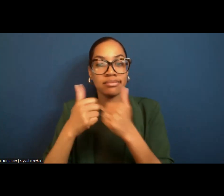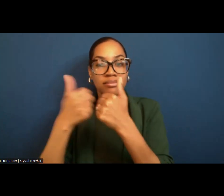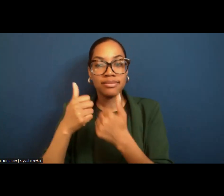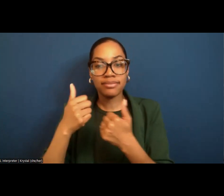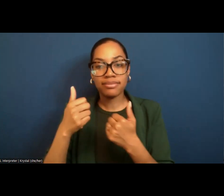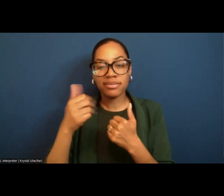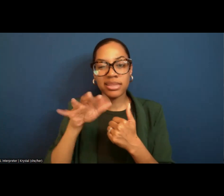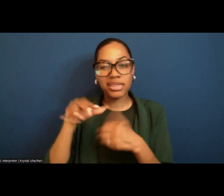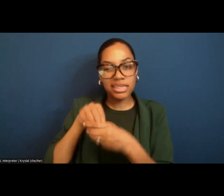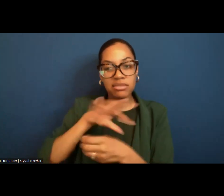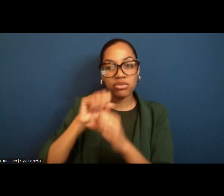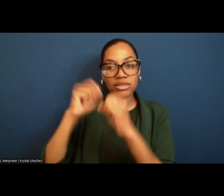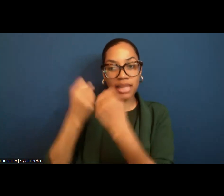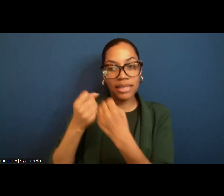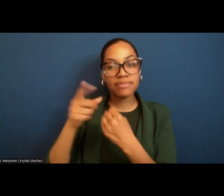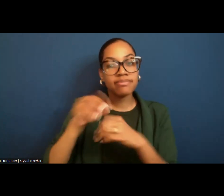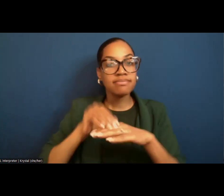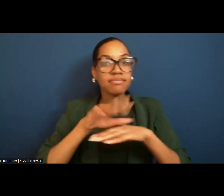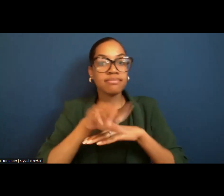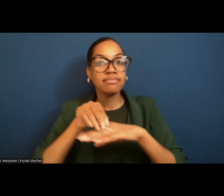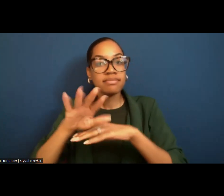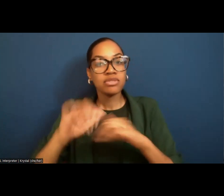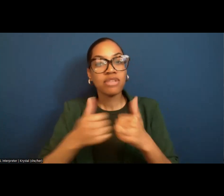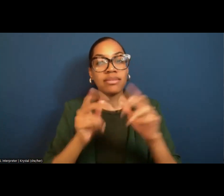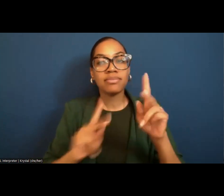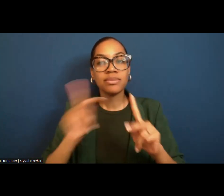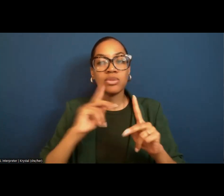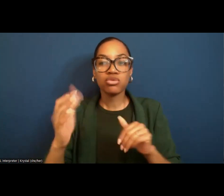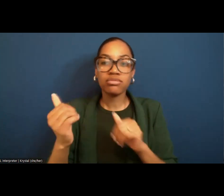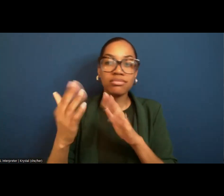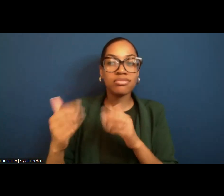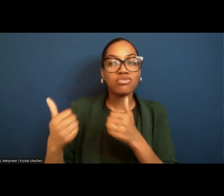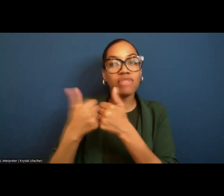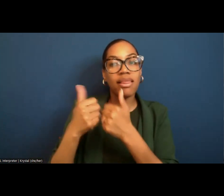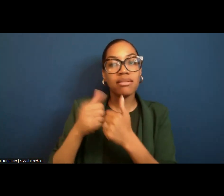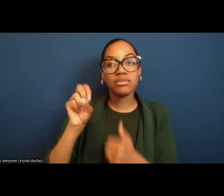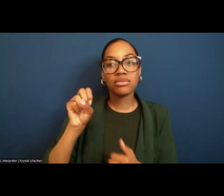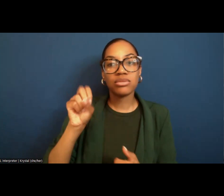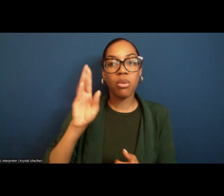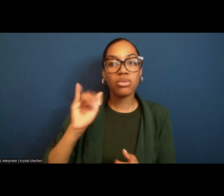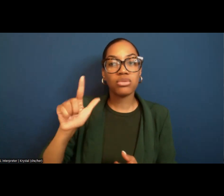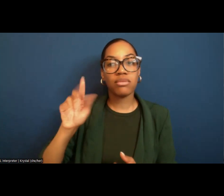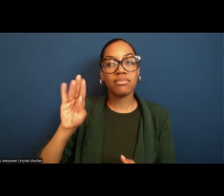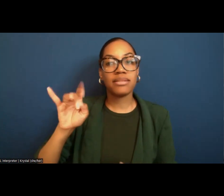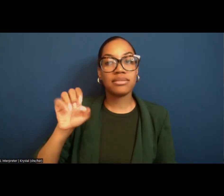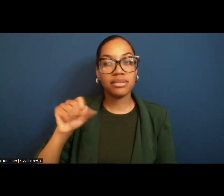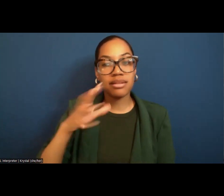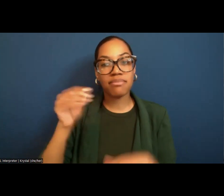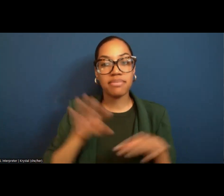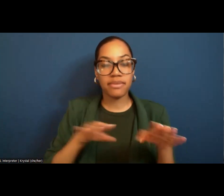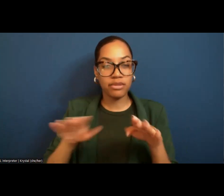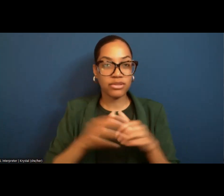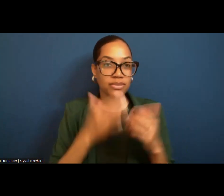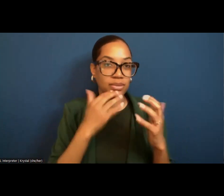behaviors. I want to thank you all for joining us as panelists today, and I'm really looking forward to the conversation. So our lightning